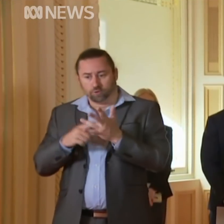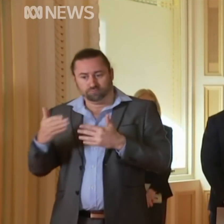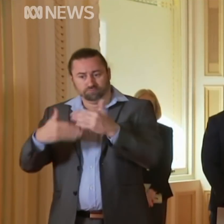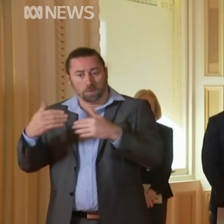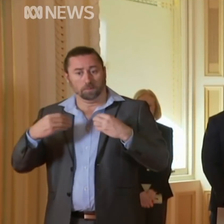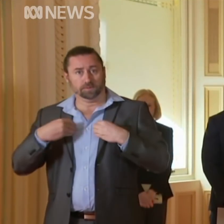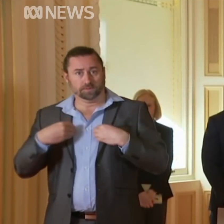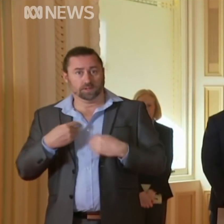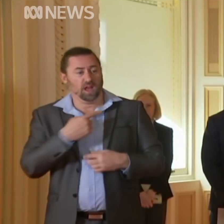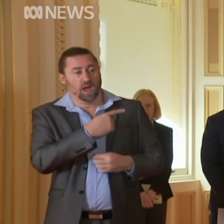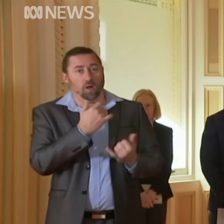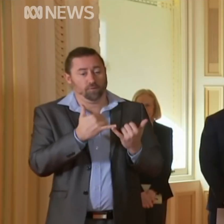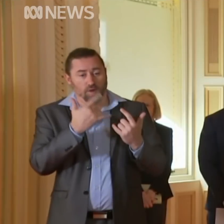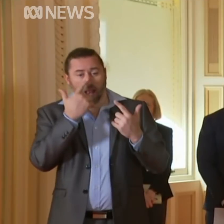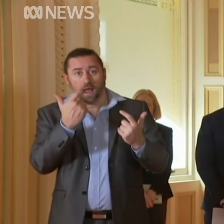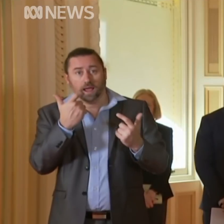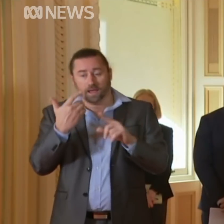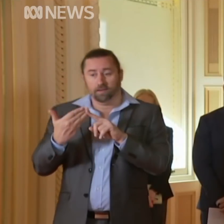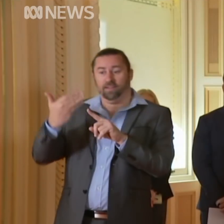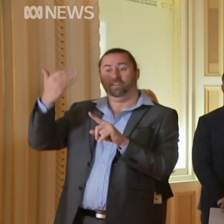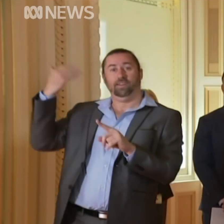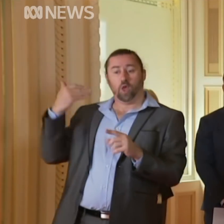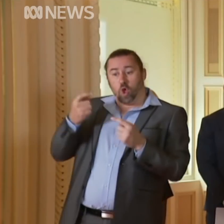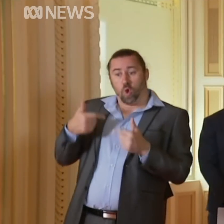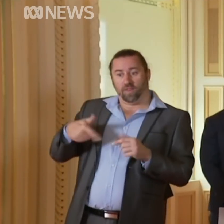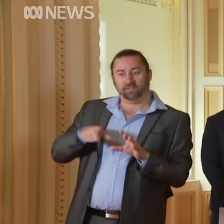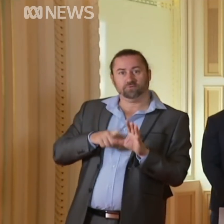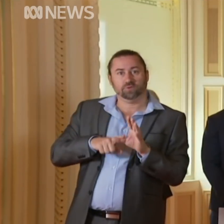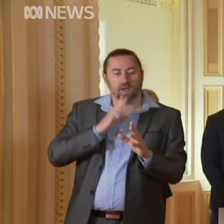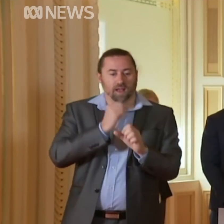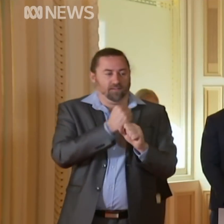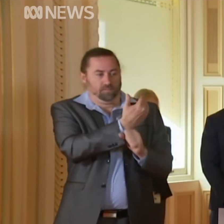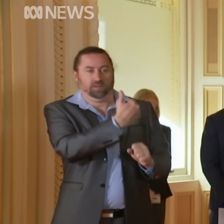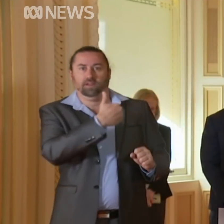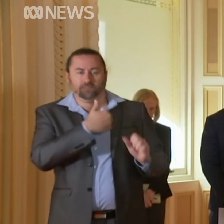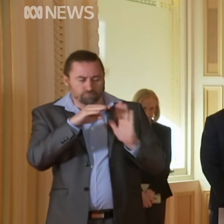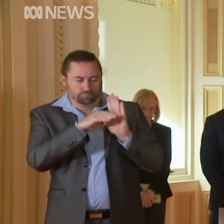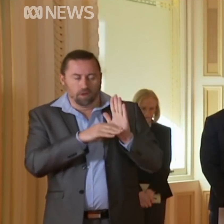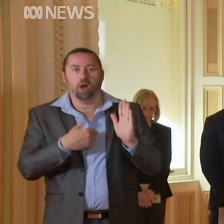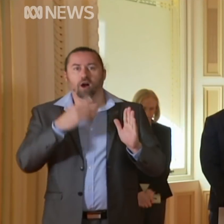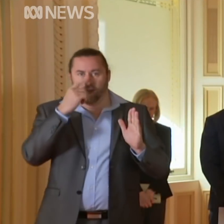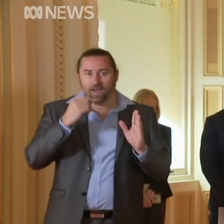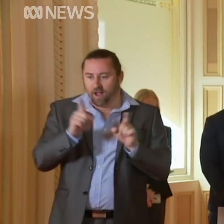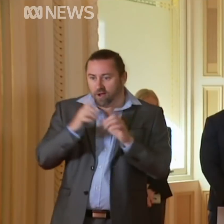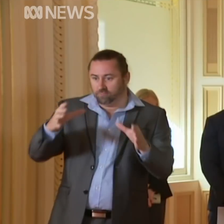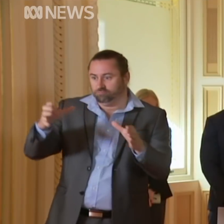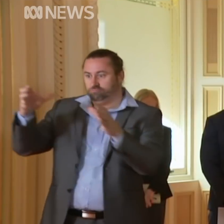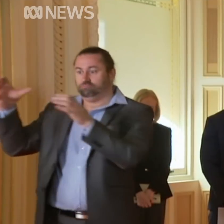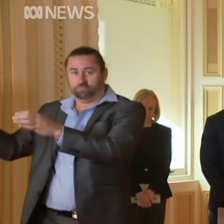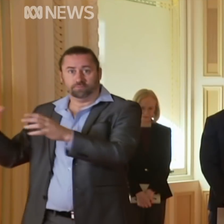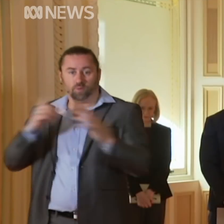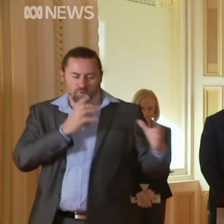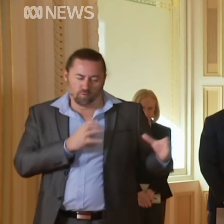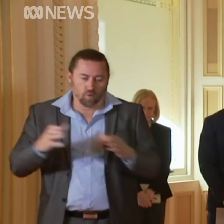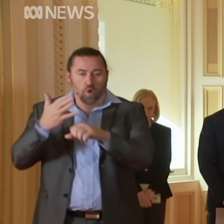us the powers earlier this year to be able to bring in an entire new workforce. So this week, midweek,